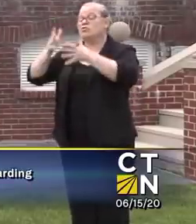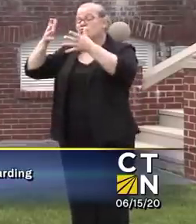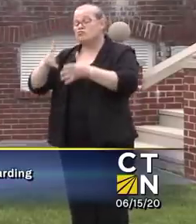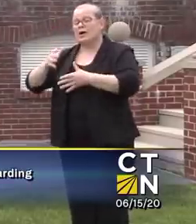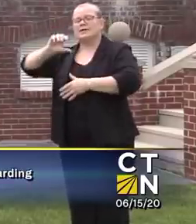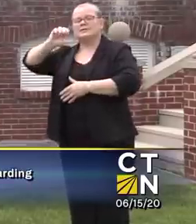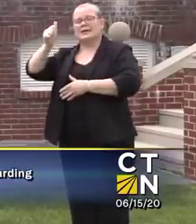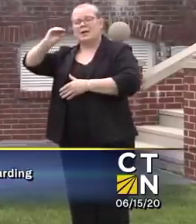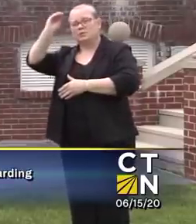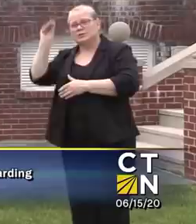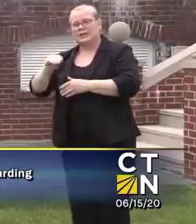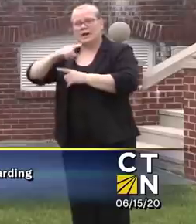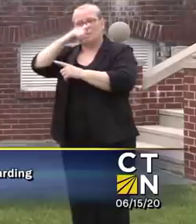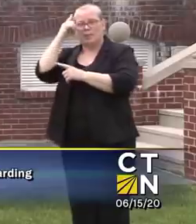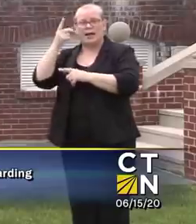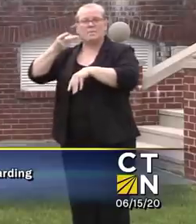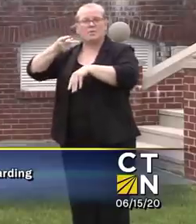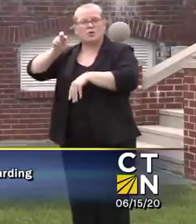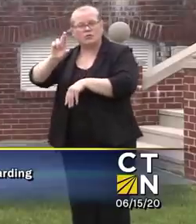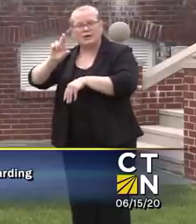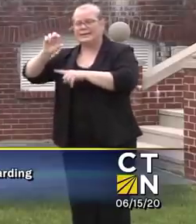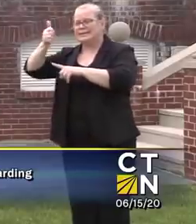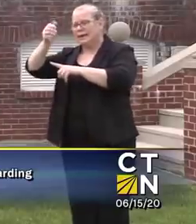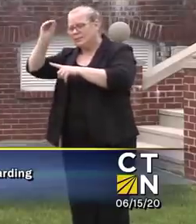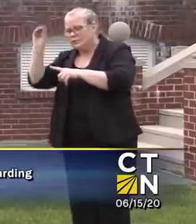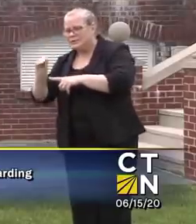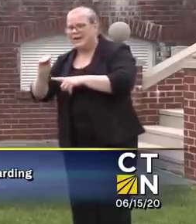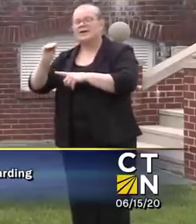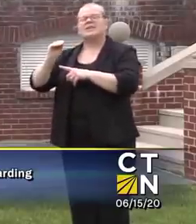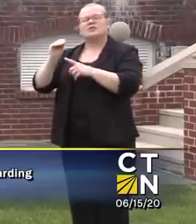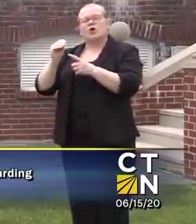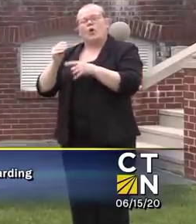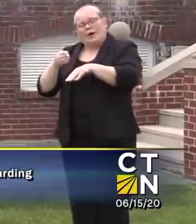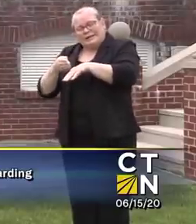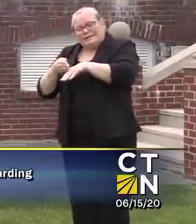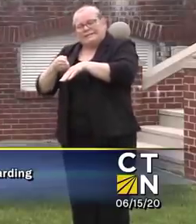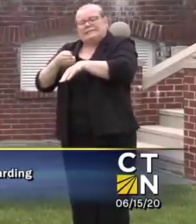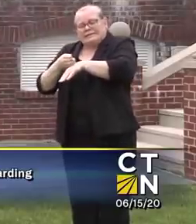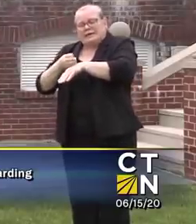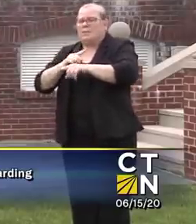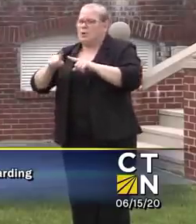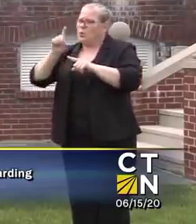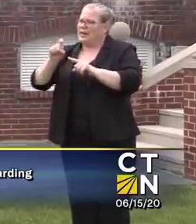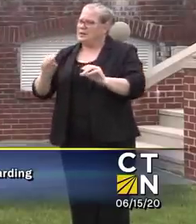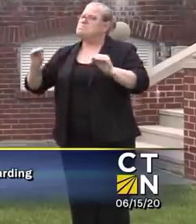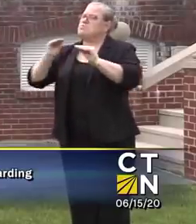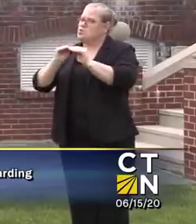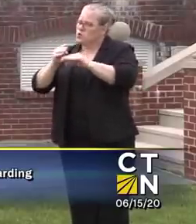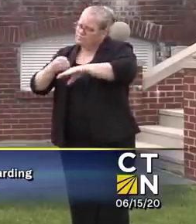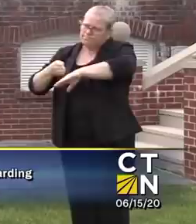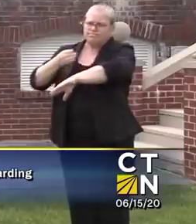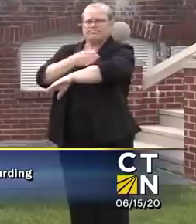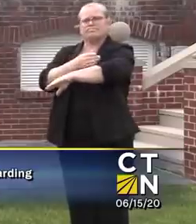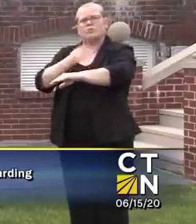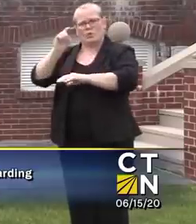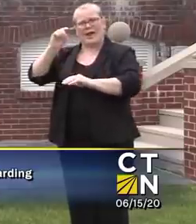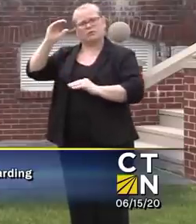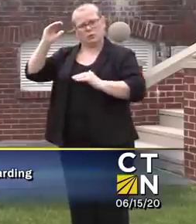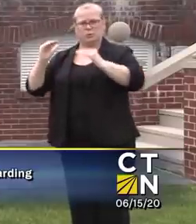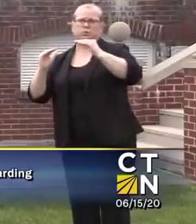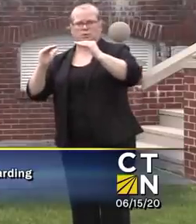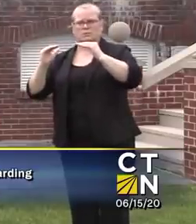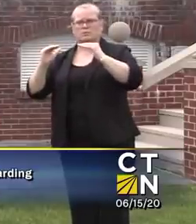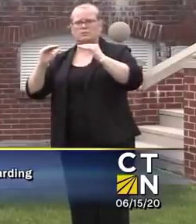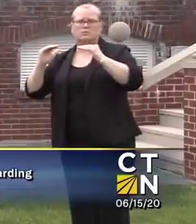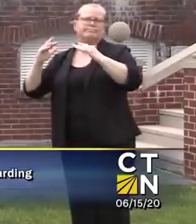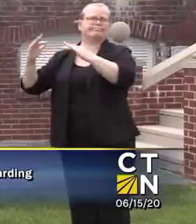10%. So we're doing a better job. We have to do a better job still. Max is putting up on our site the social